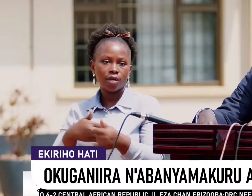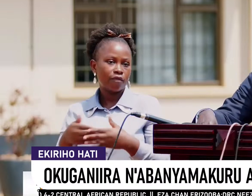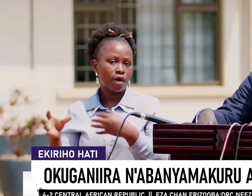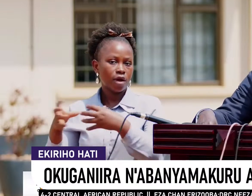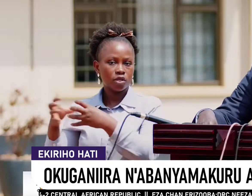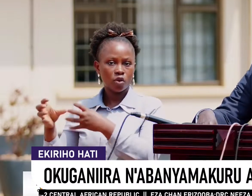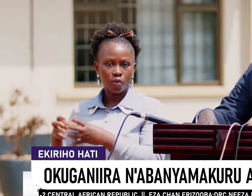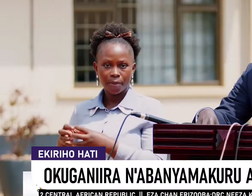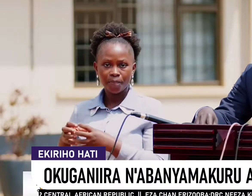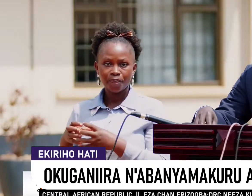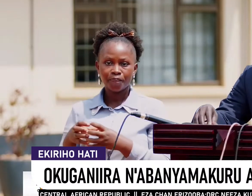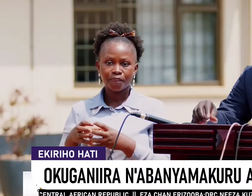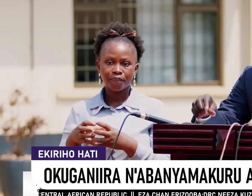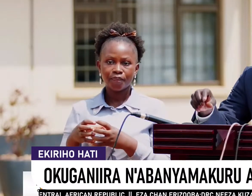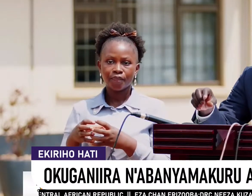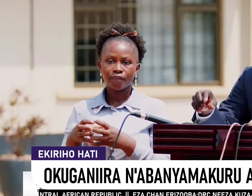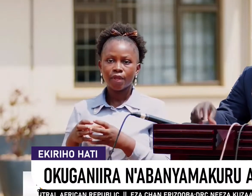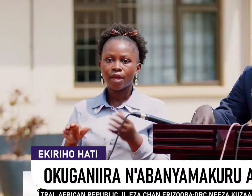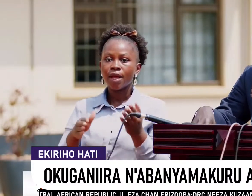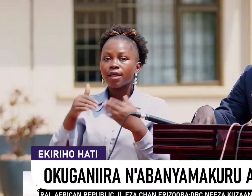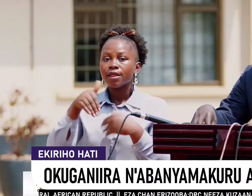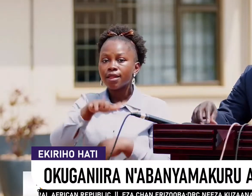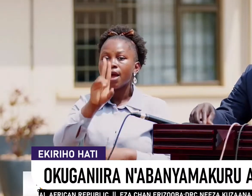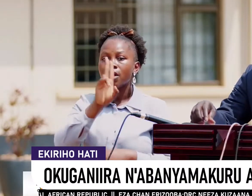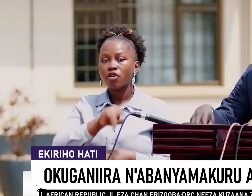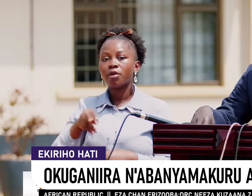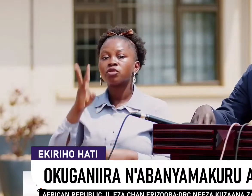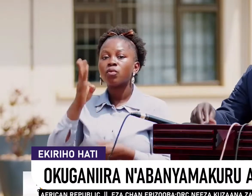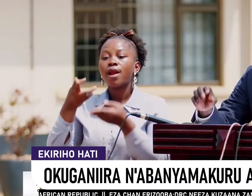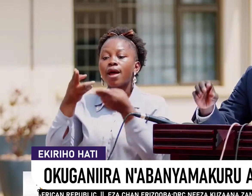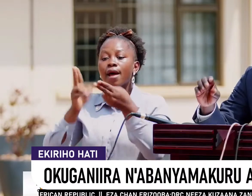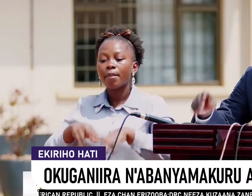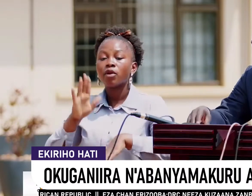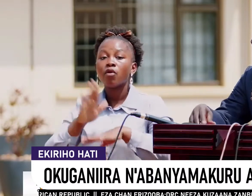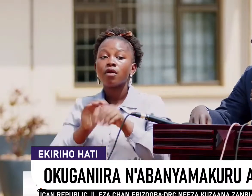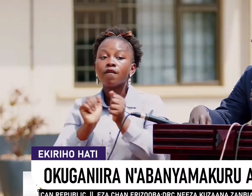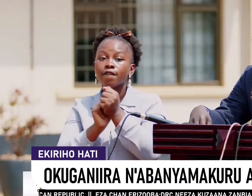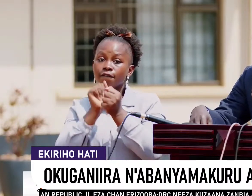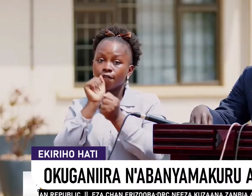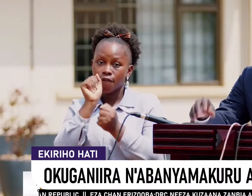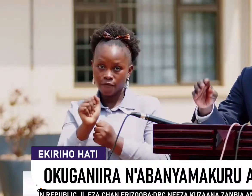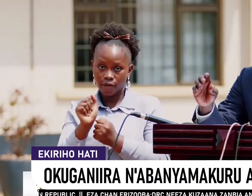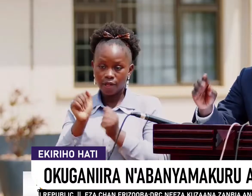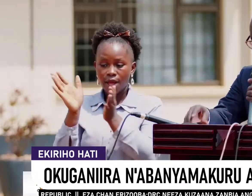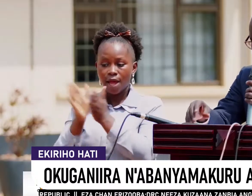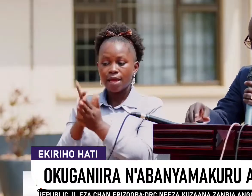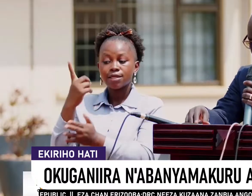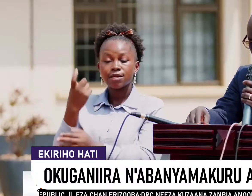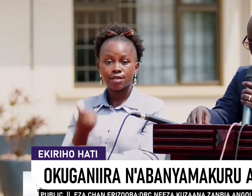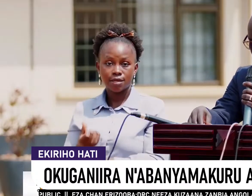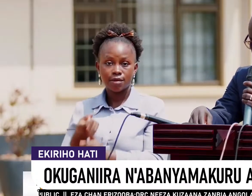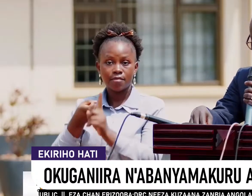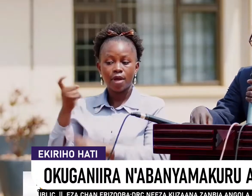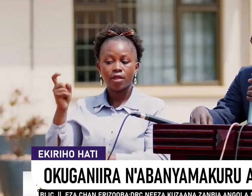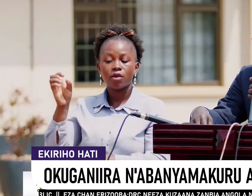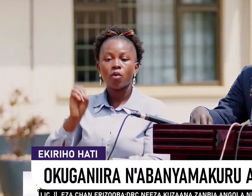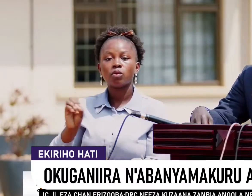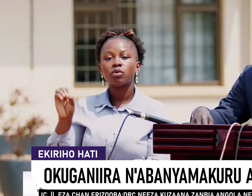category. Their nominations will take place on the 15th and 16th of